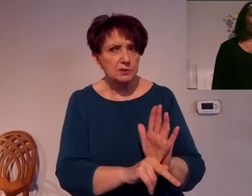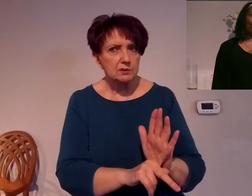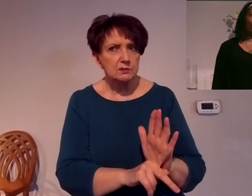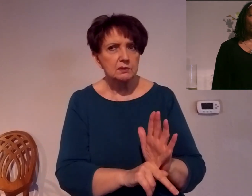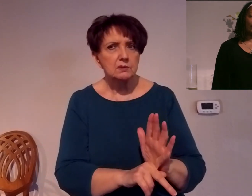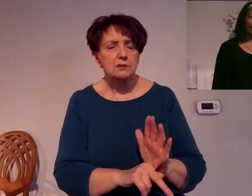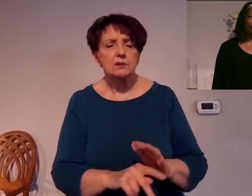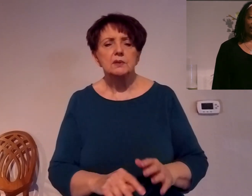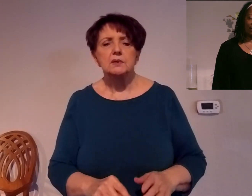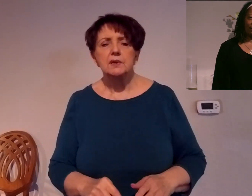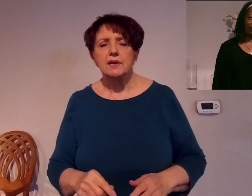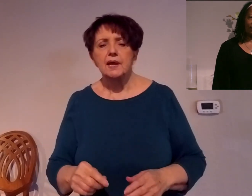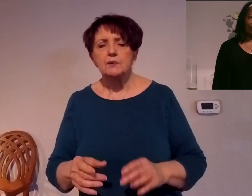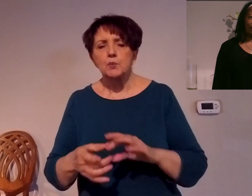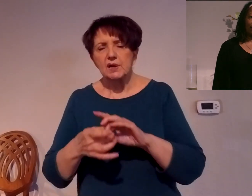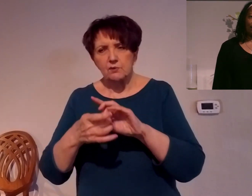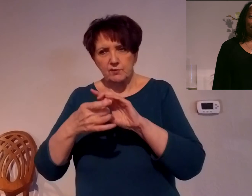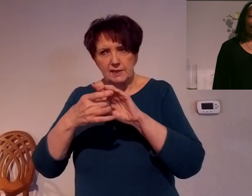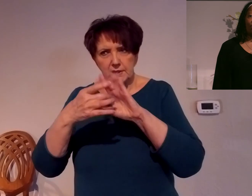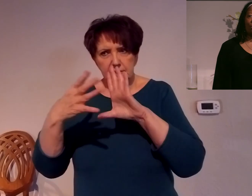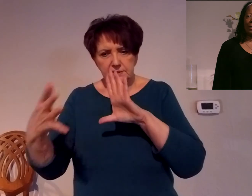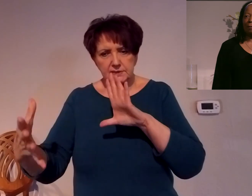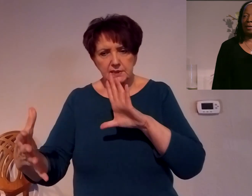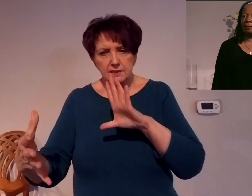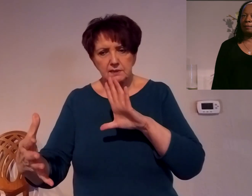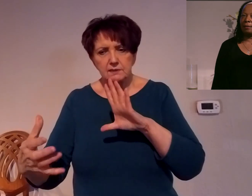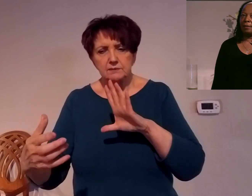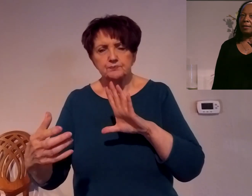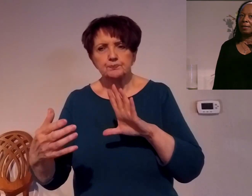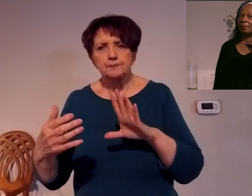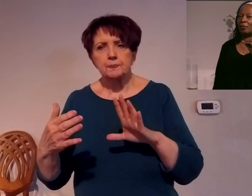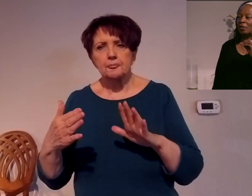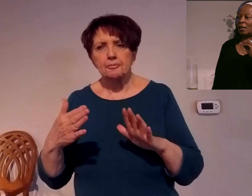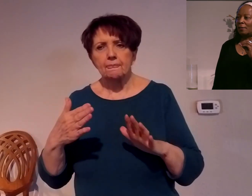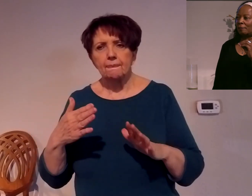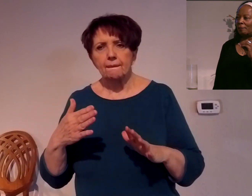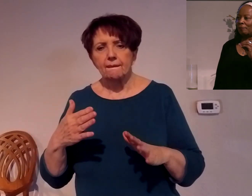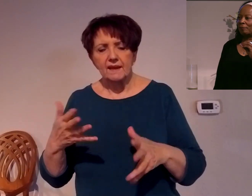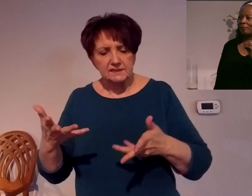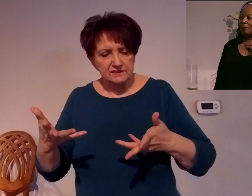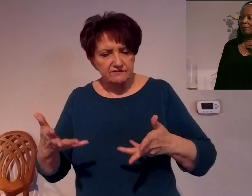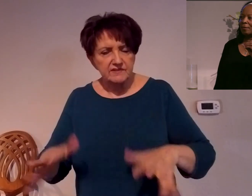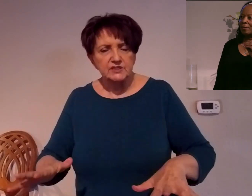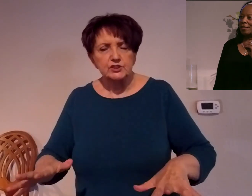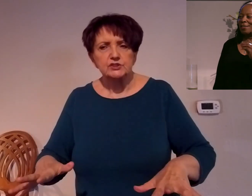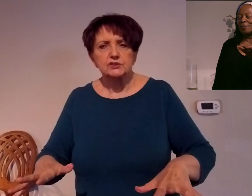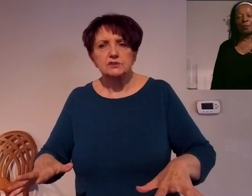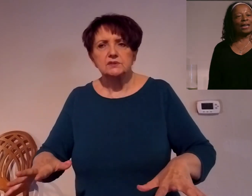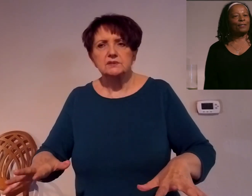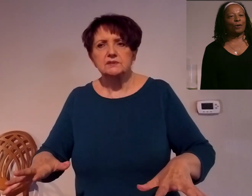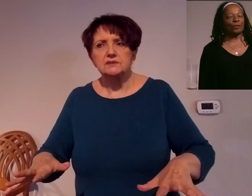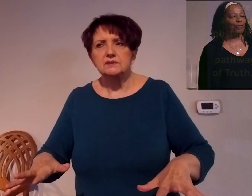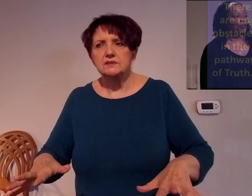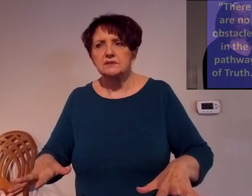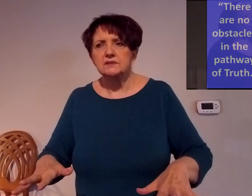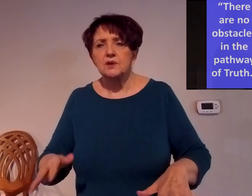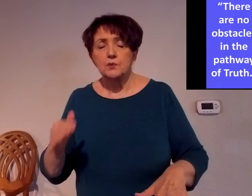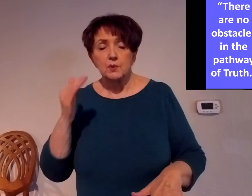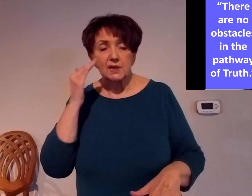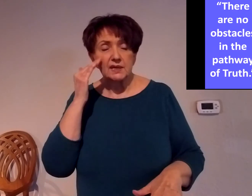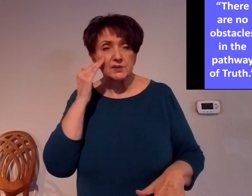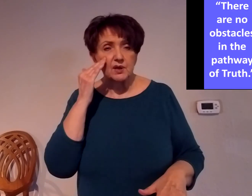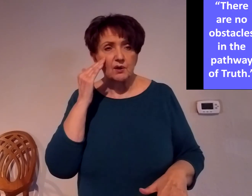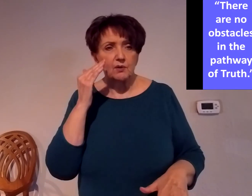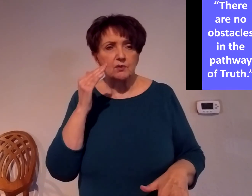I release it, my treatment is done. Because what I know is there are